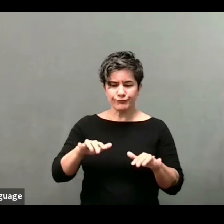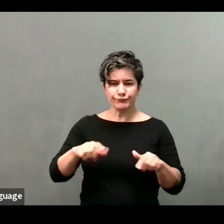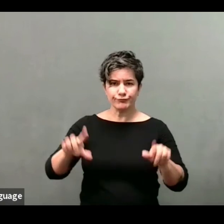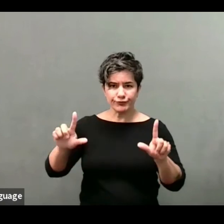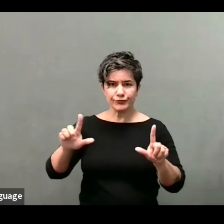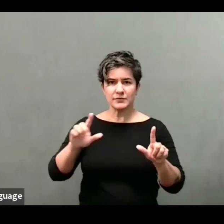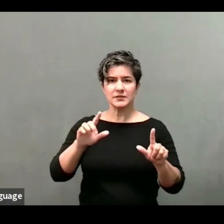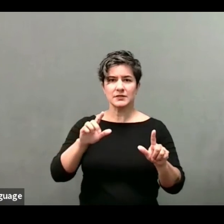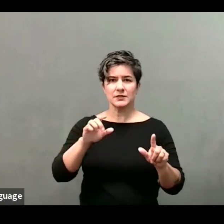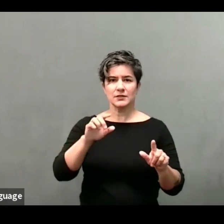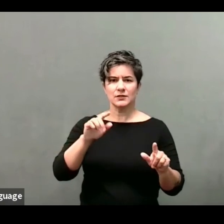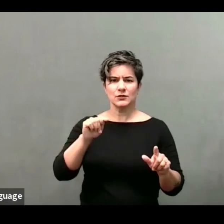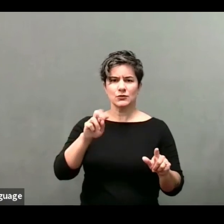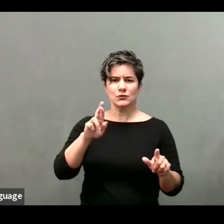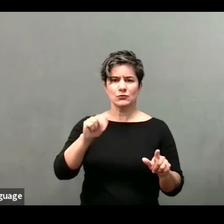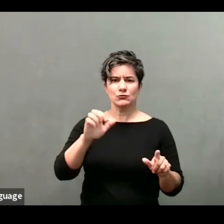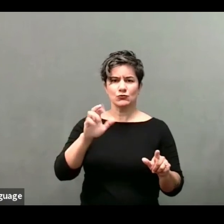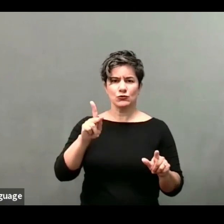website,